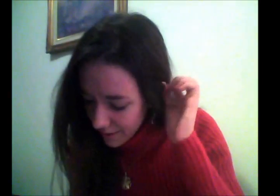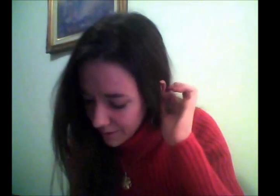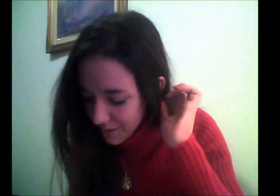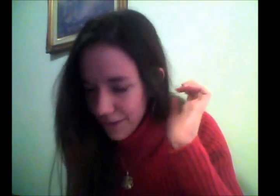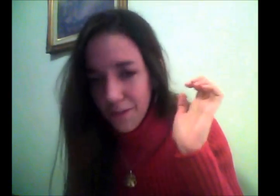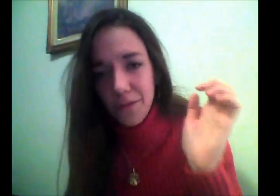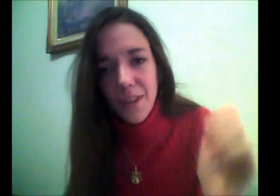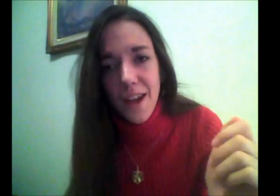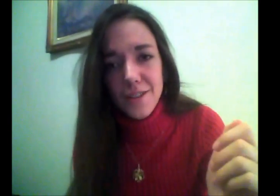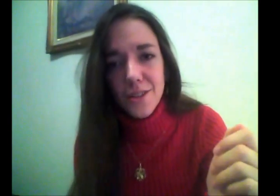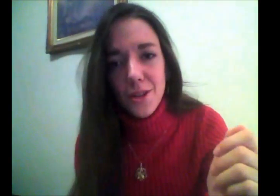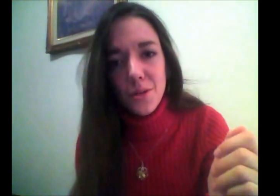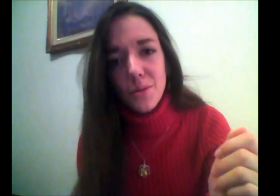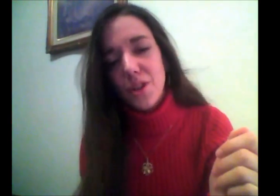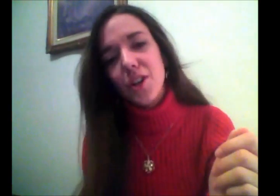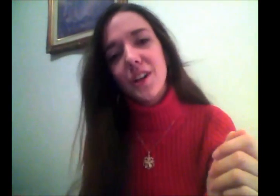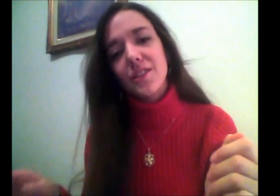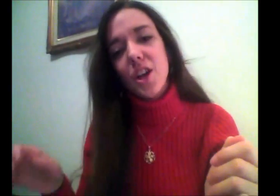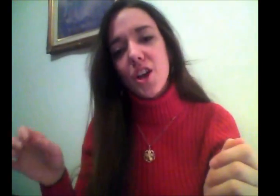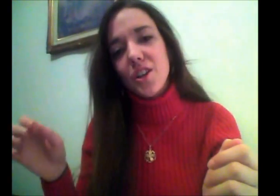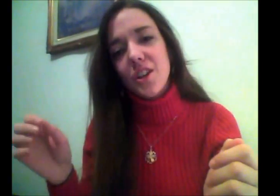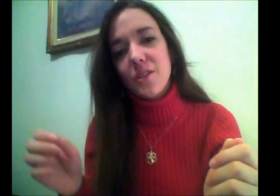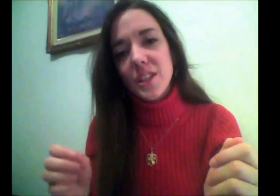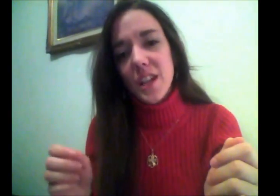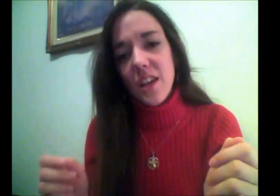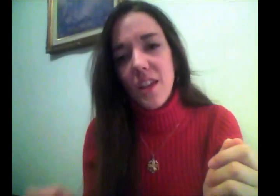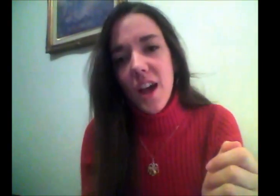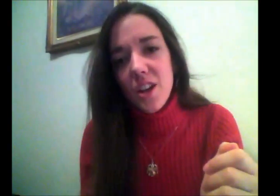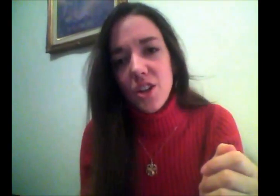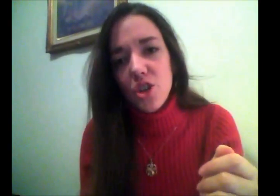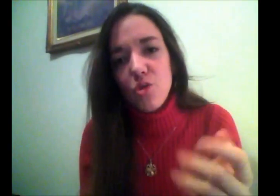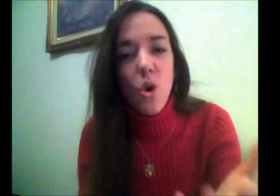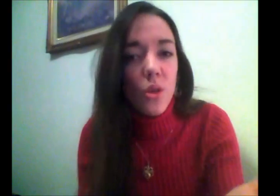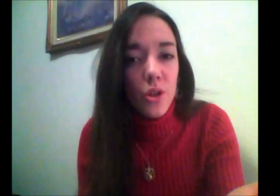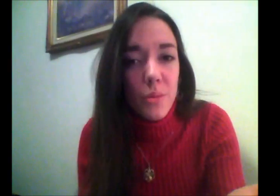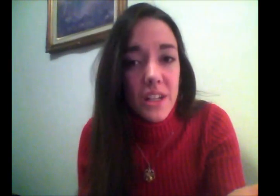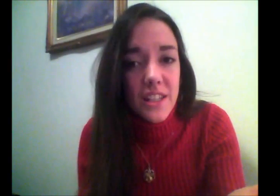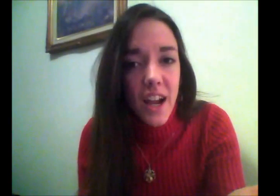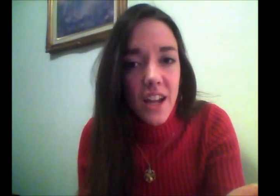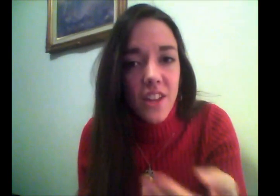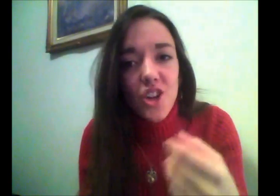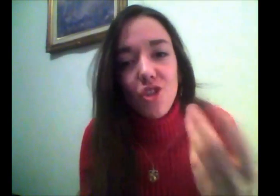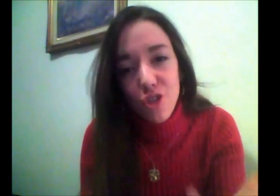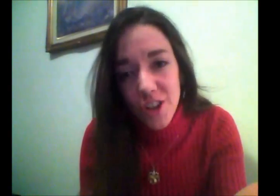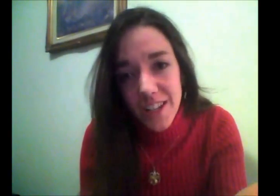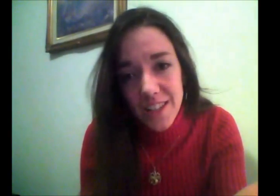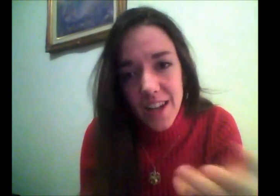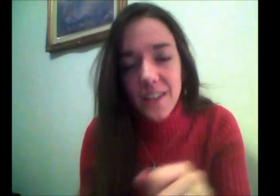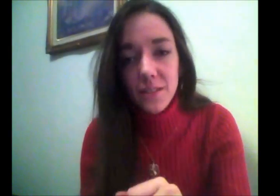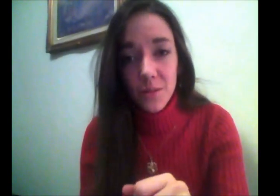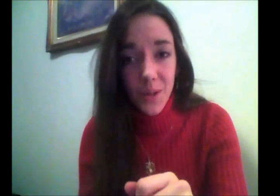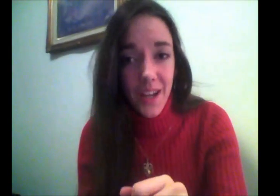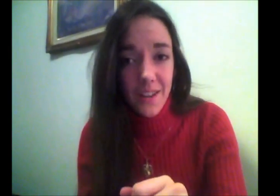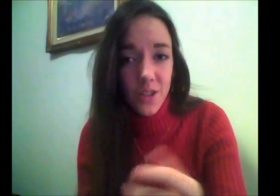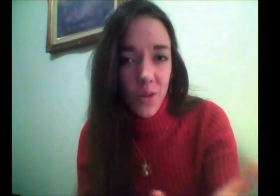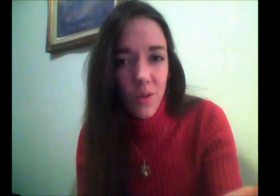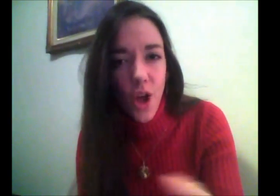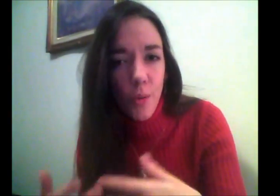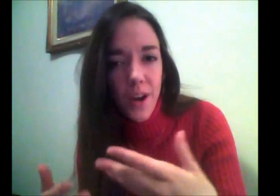and if they ask you, well, you can always say that you know a little bit of sign, that you're learning sign. Okay, so it'll help kind